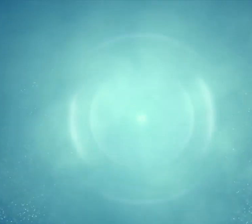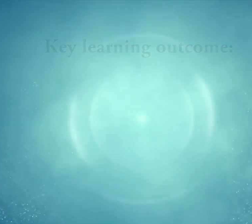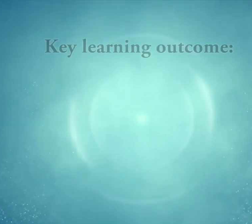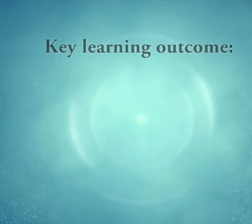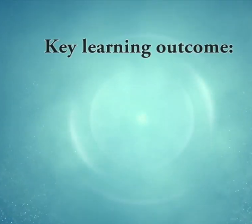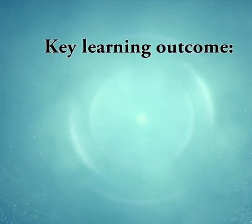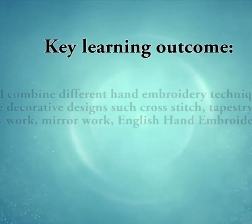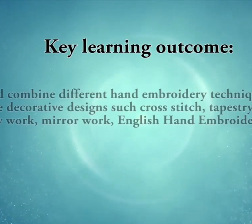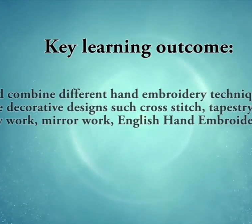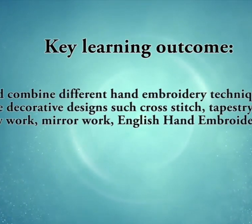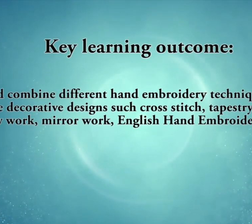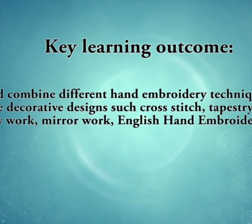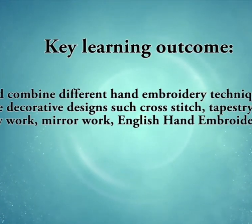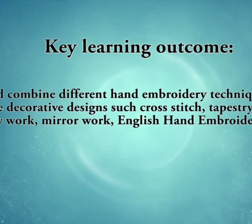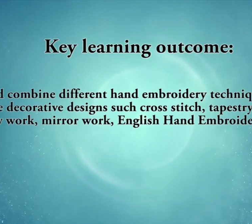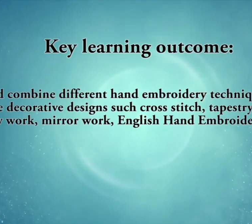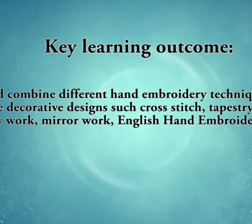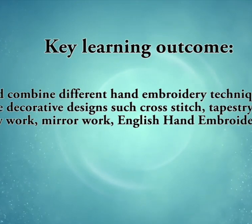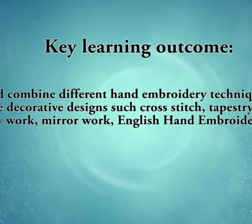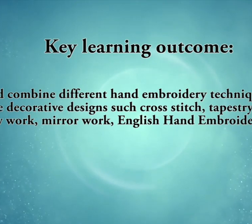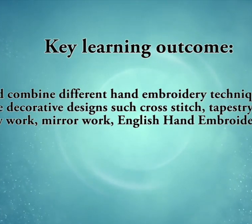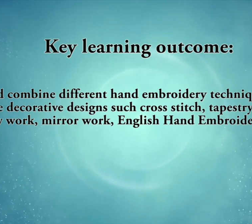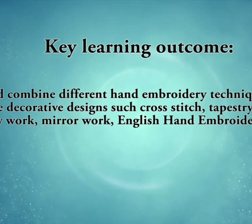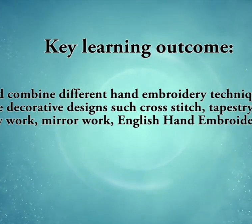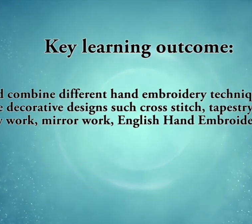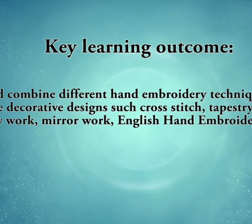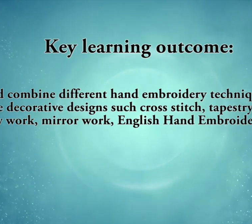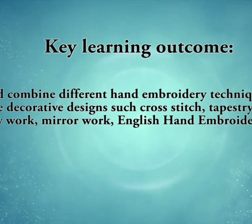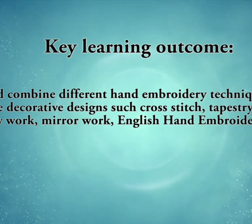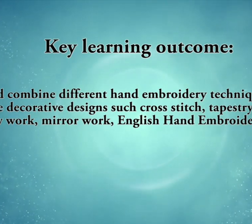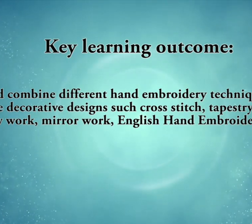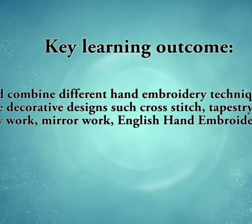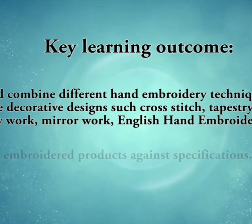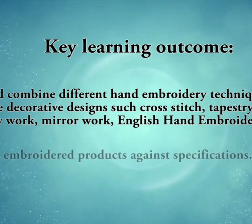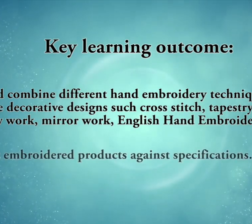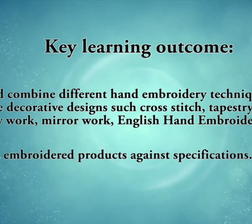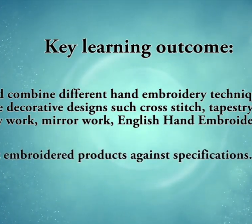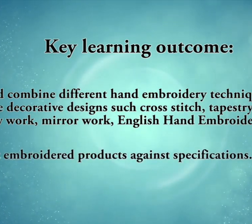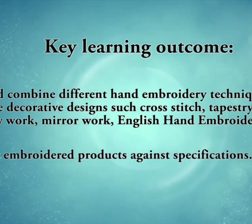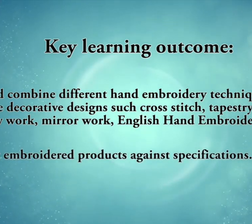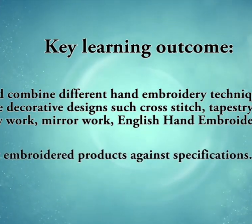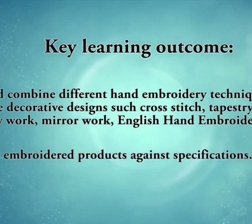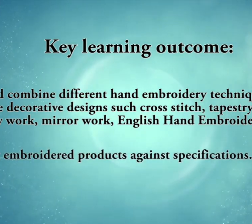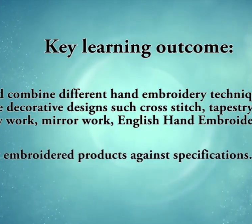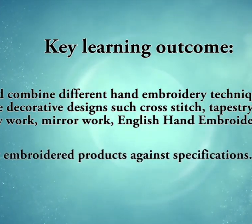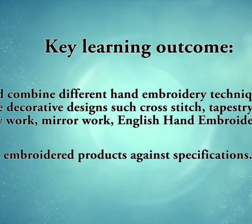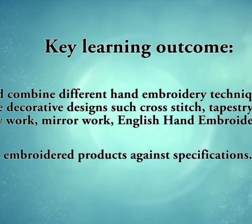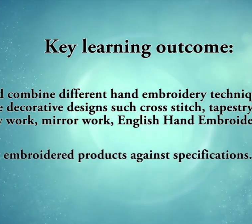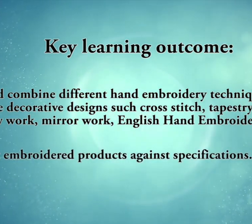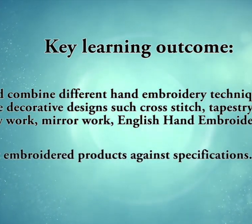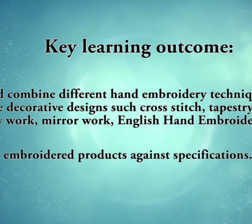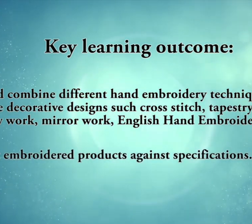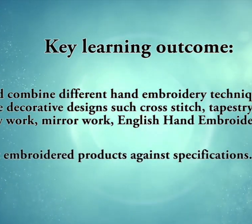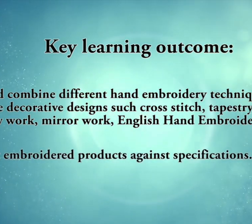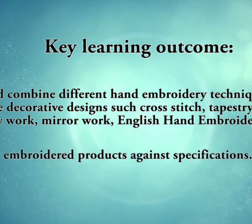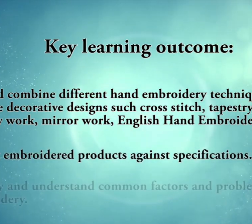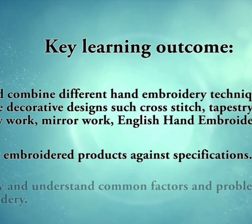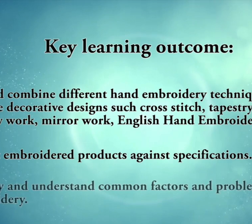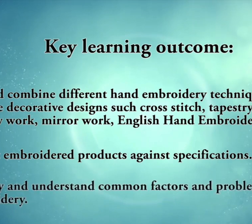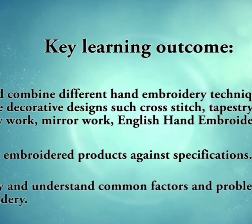Key learning outcome: use and combine different hand embroidery techniques to creative decorative designs such